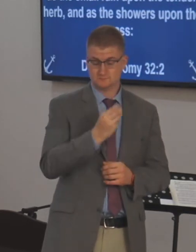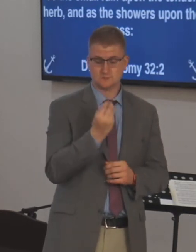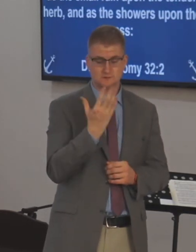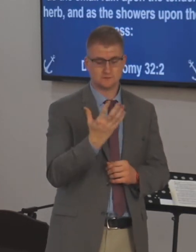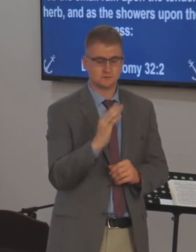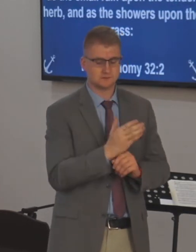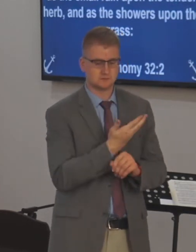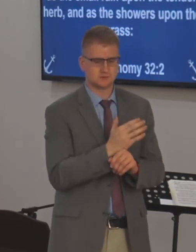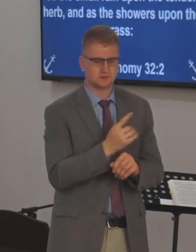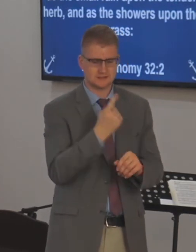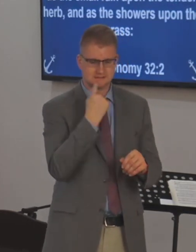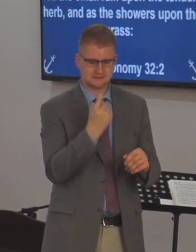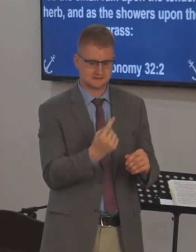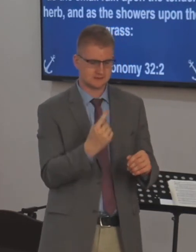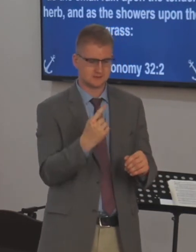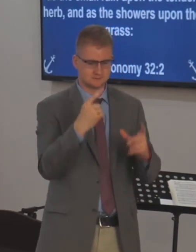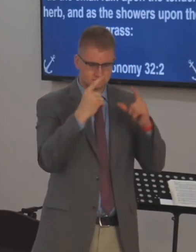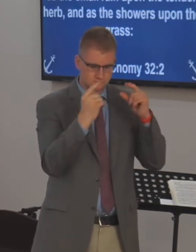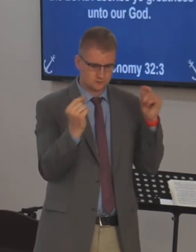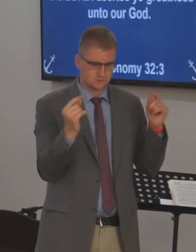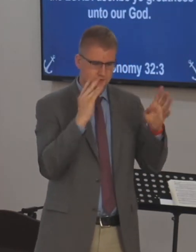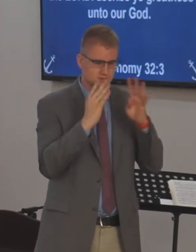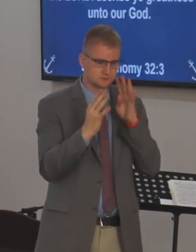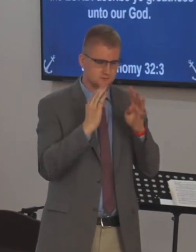And he says, Moses is speaking, because